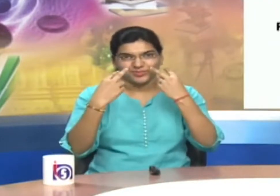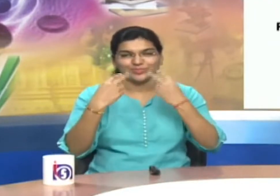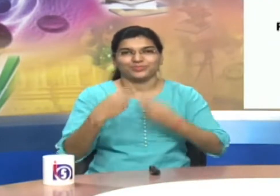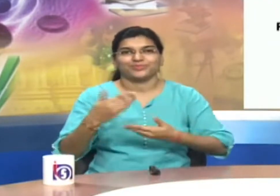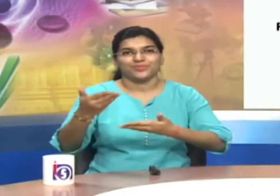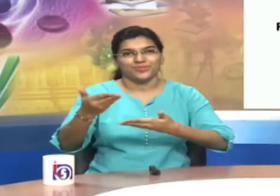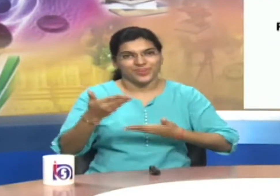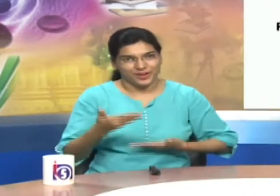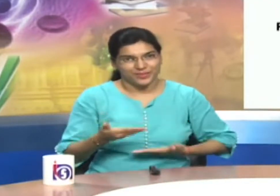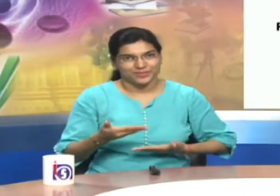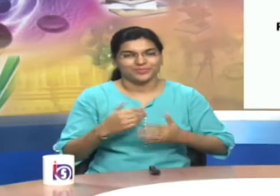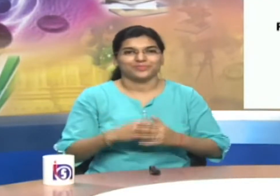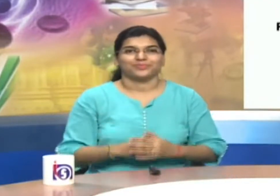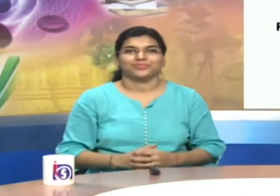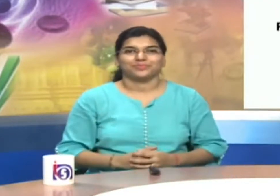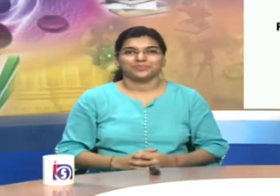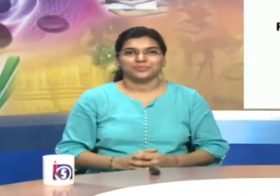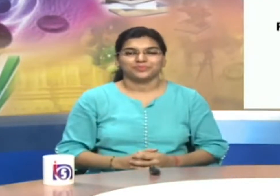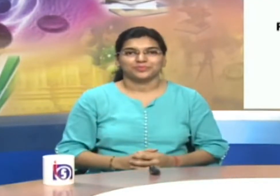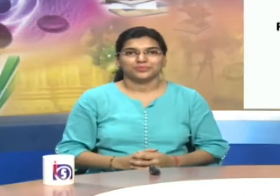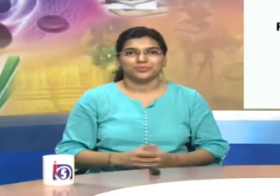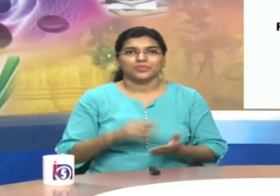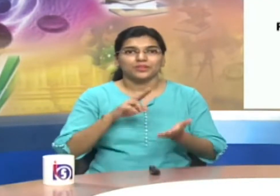Welcome you all in this video.